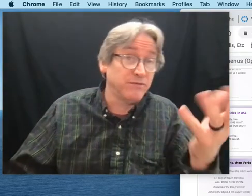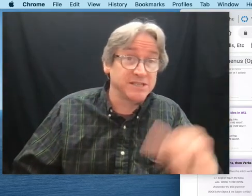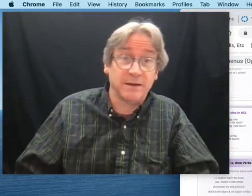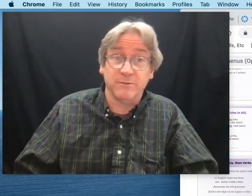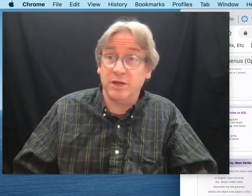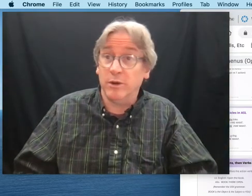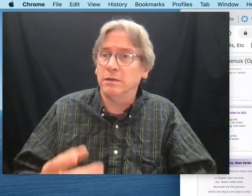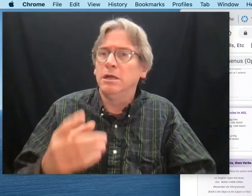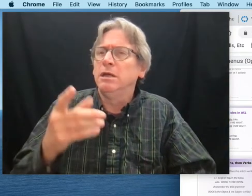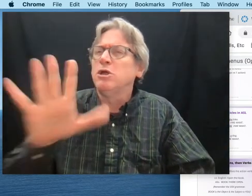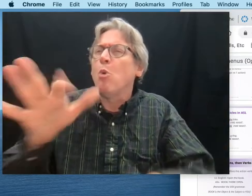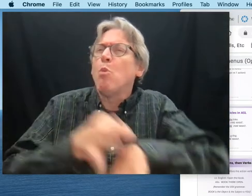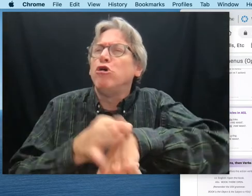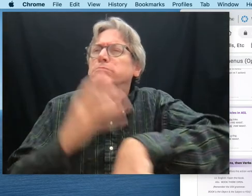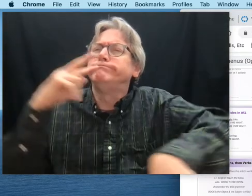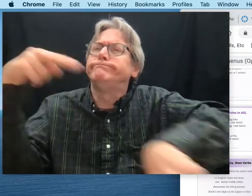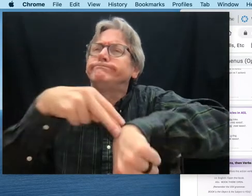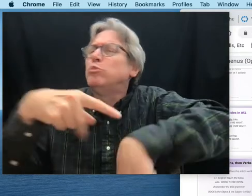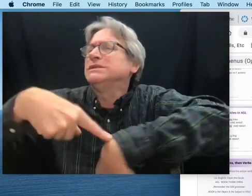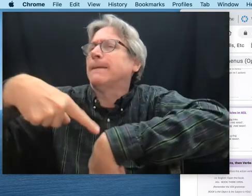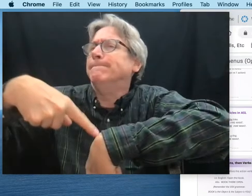It's a perfect setup for me going.